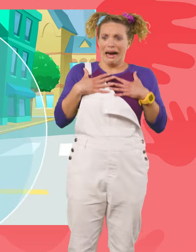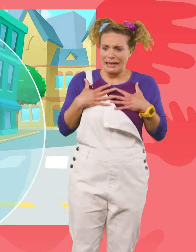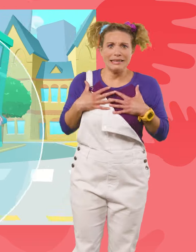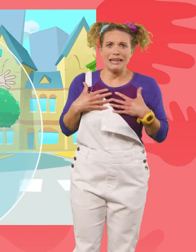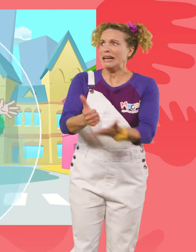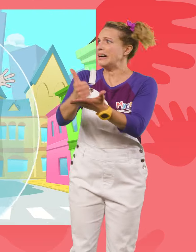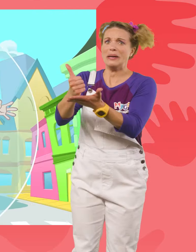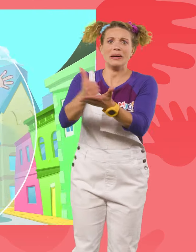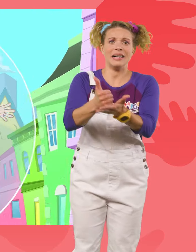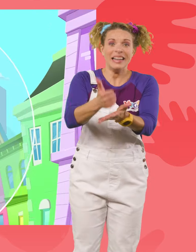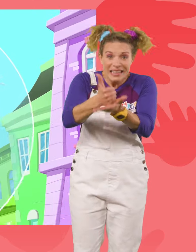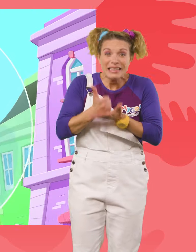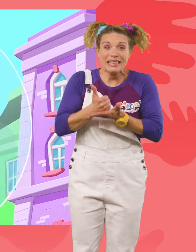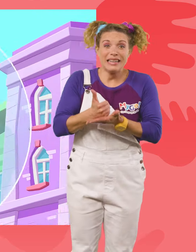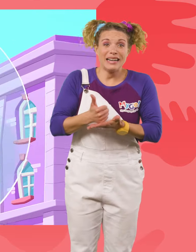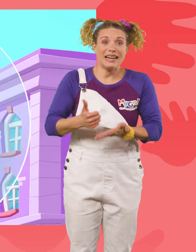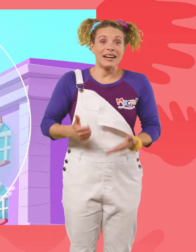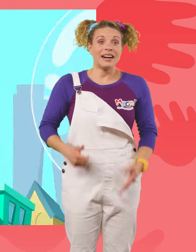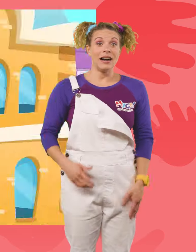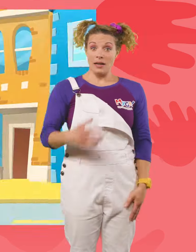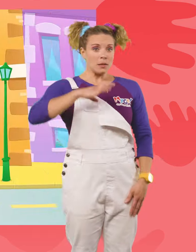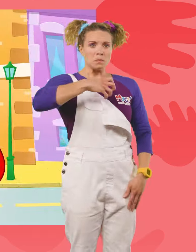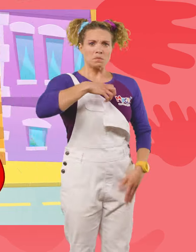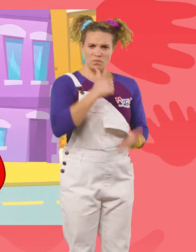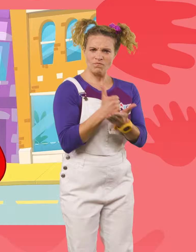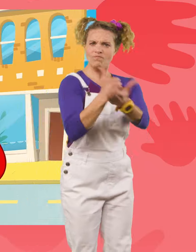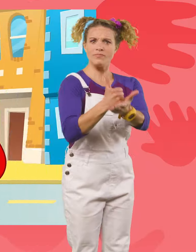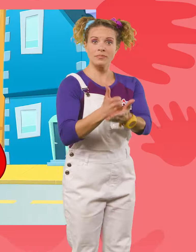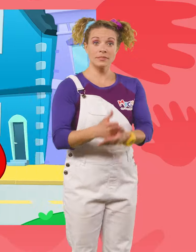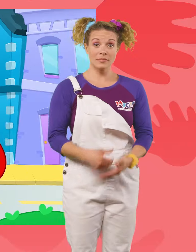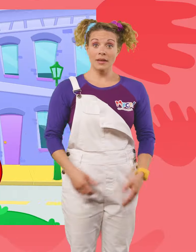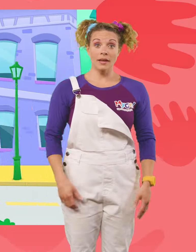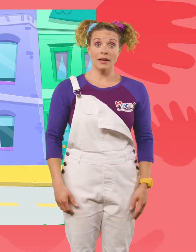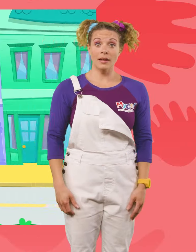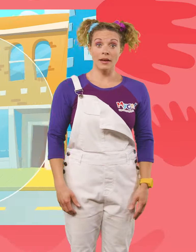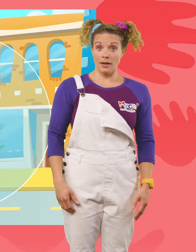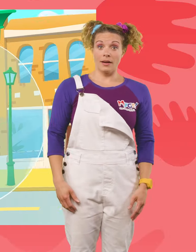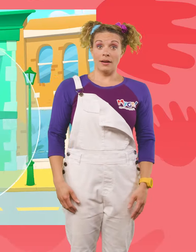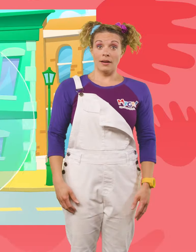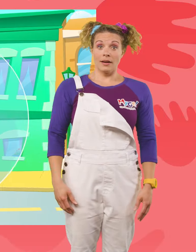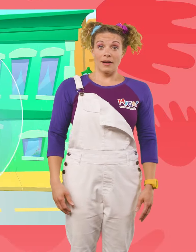Ah, help! Help me! Morphle, help!